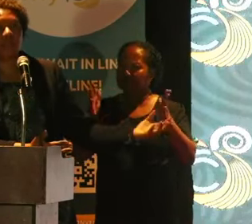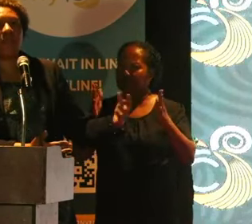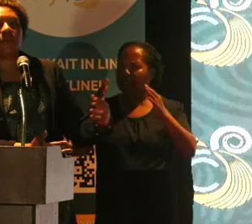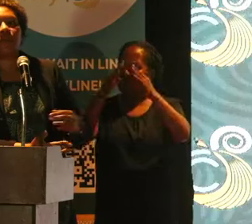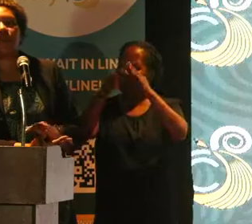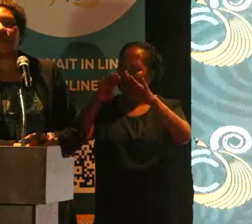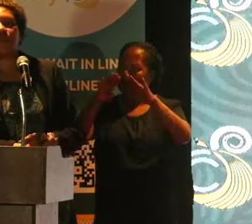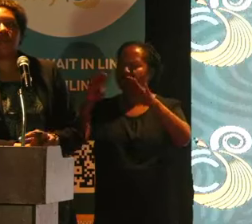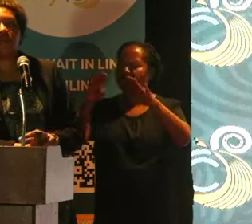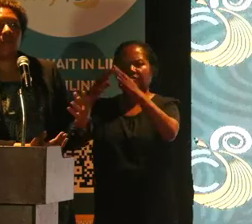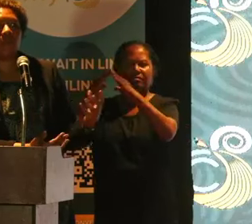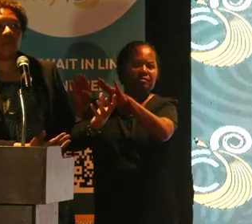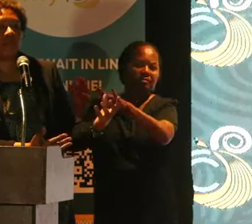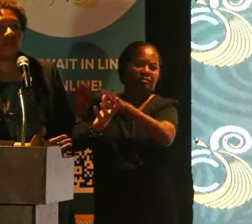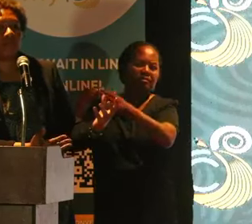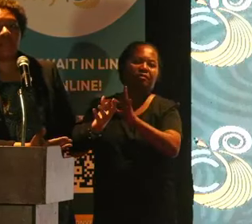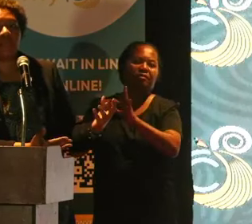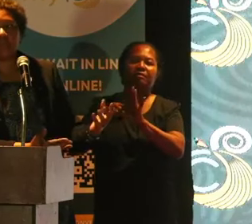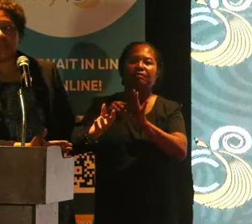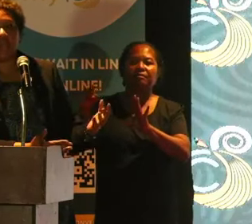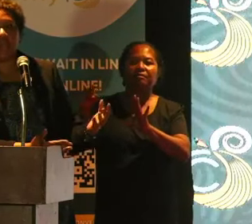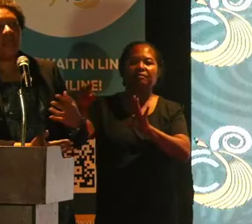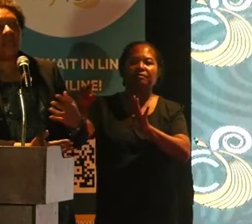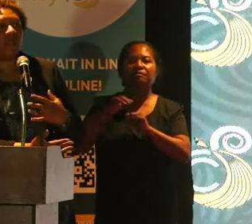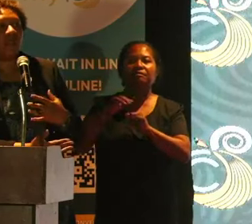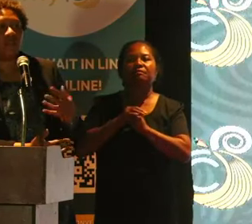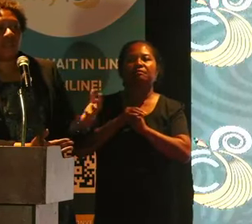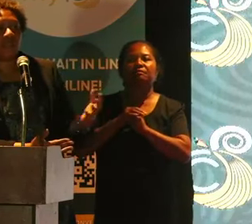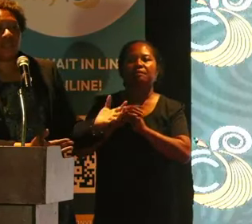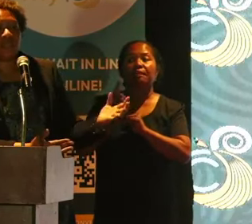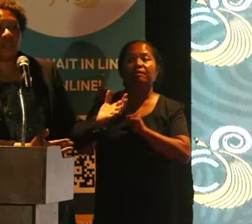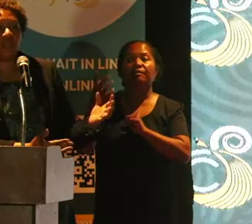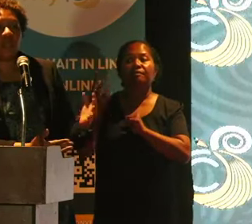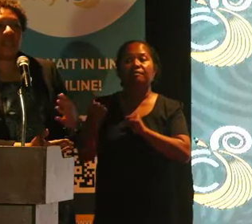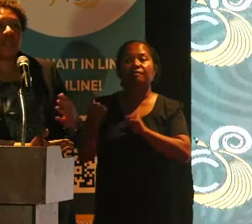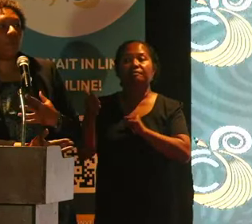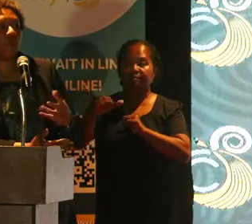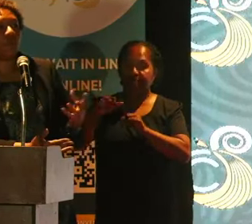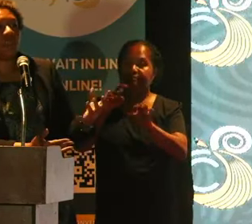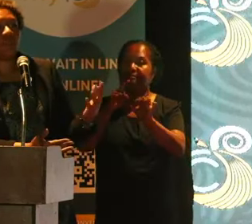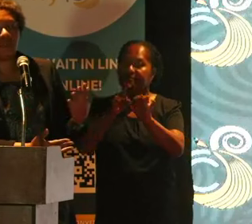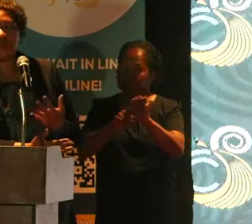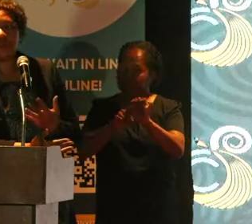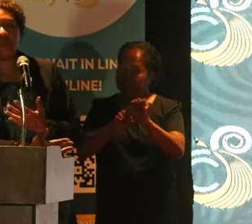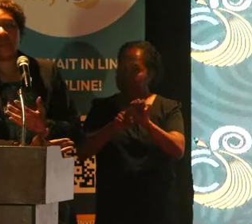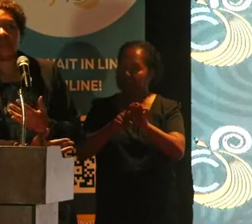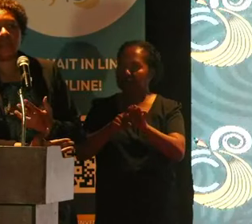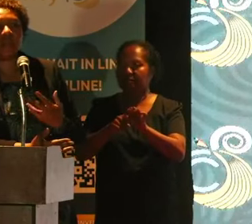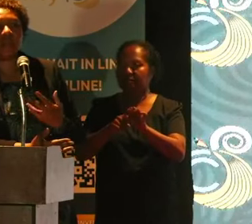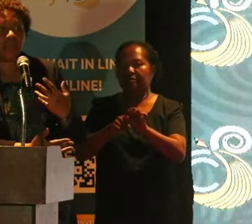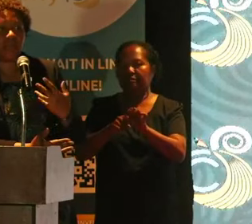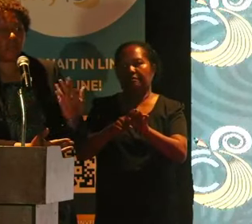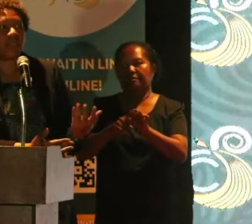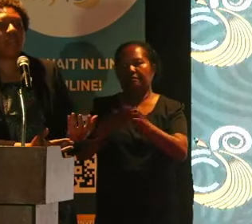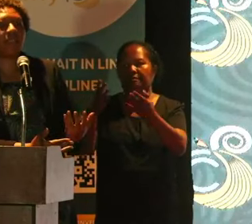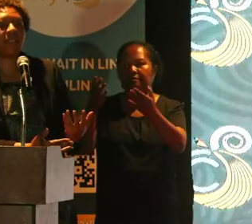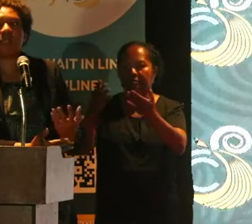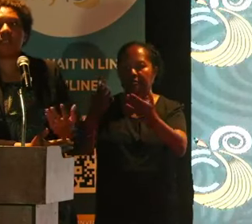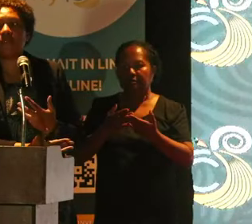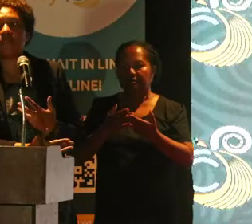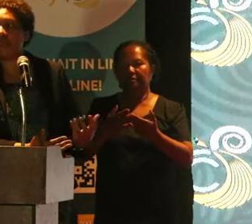suburb. So we're trying to go out in that manner. If you have any questions about that, if you do receive a notice or anything, again,